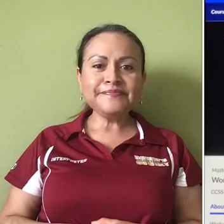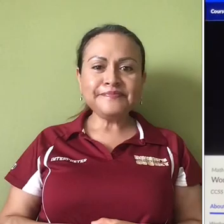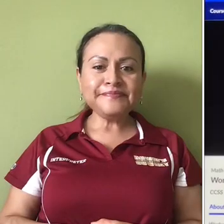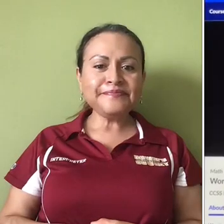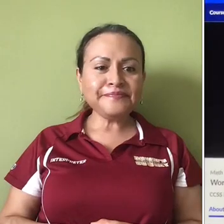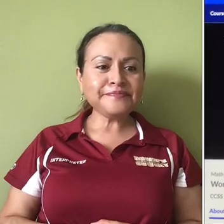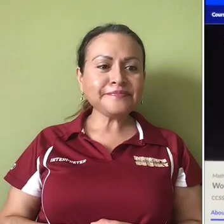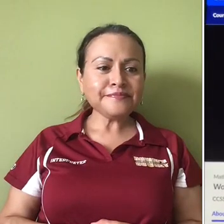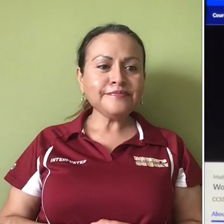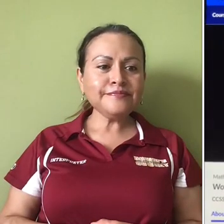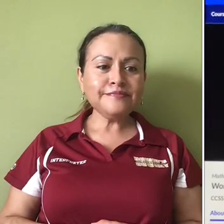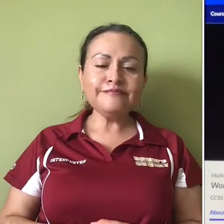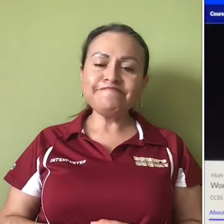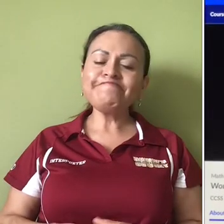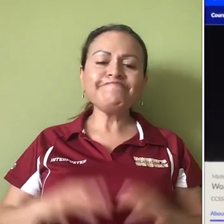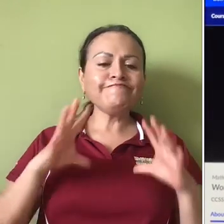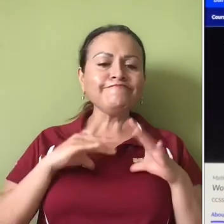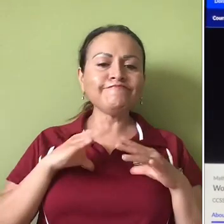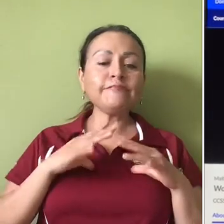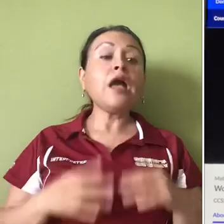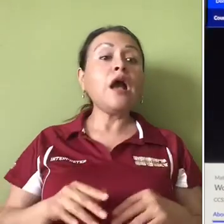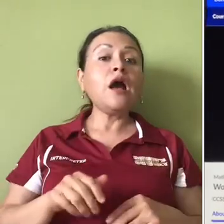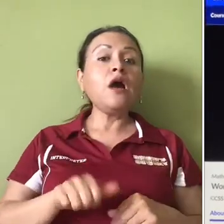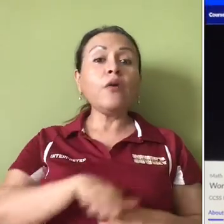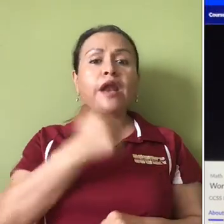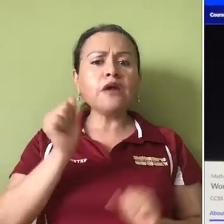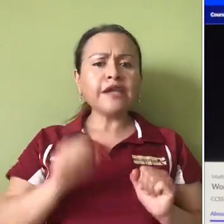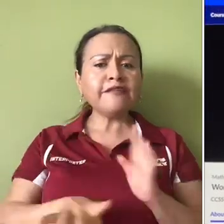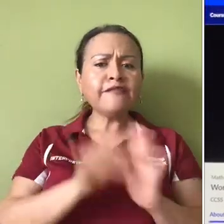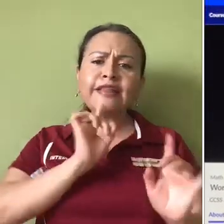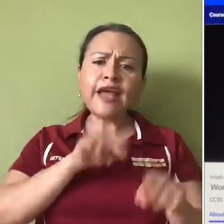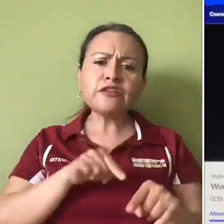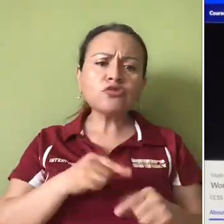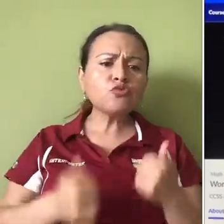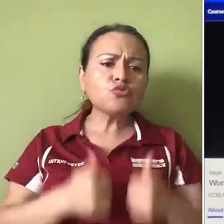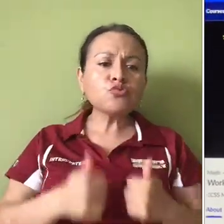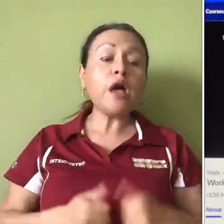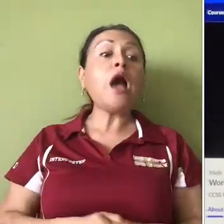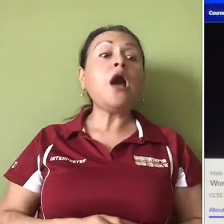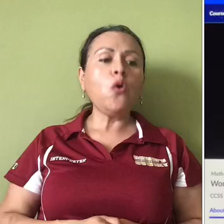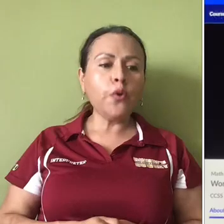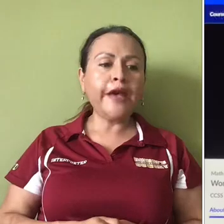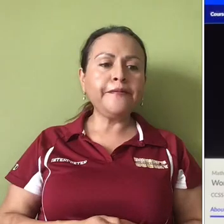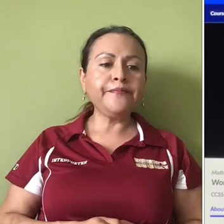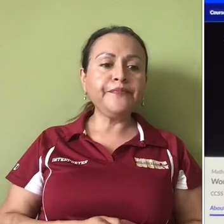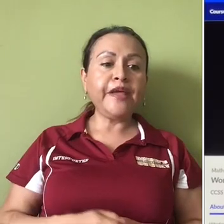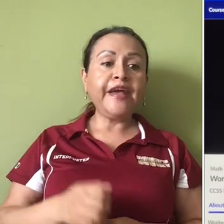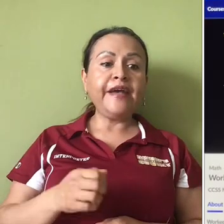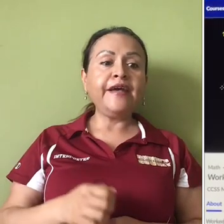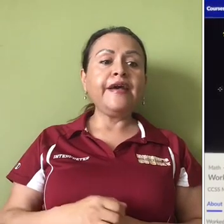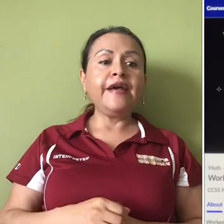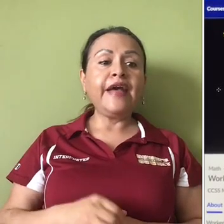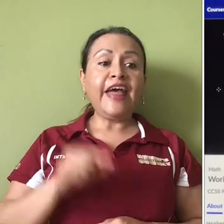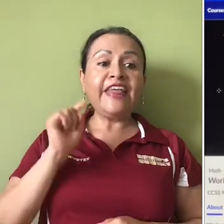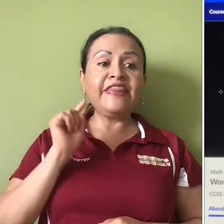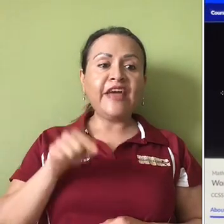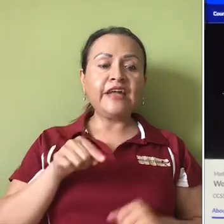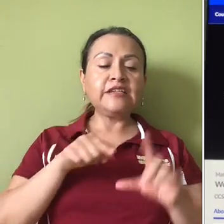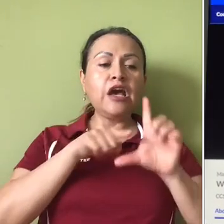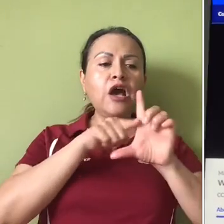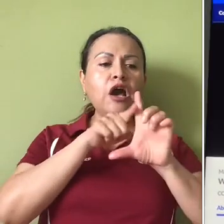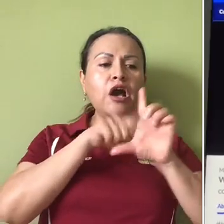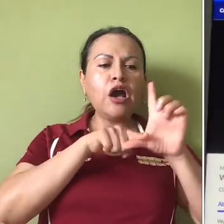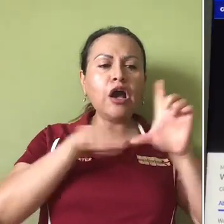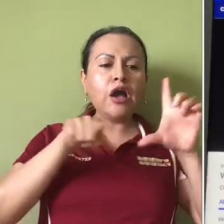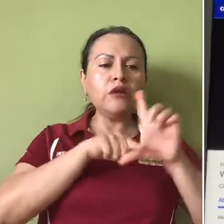58 degrees. Fair enough. Now what else can we figure out? Well, if this angle over here is a right angle, and I'm